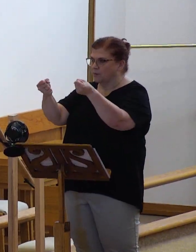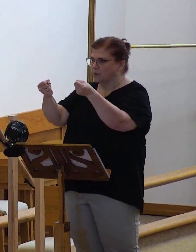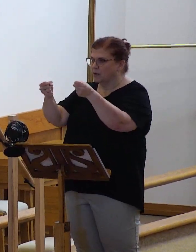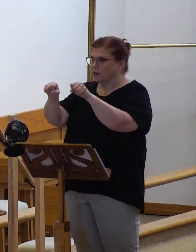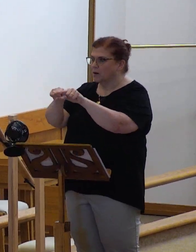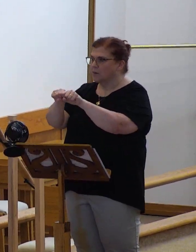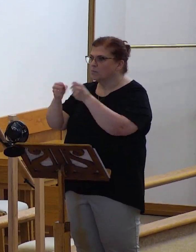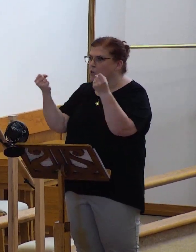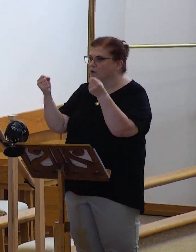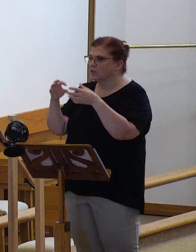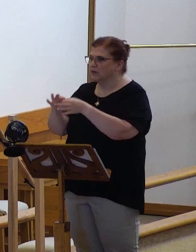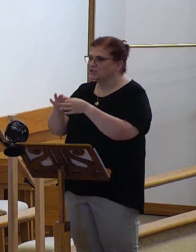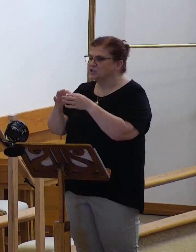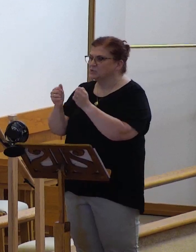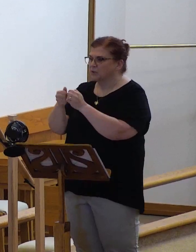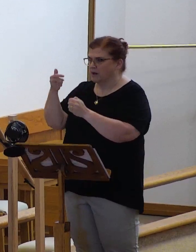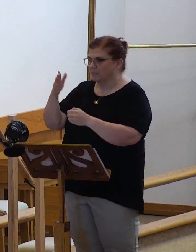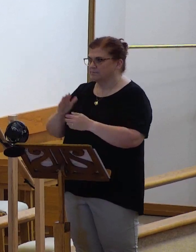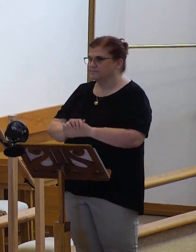relationship with God.